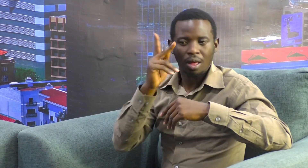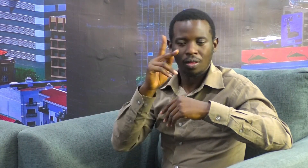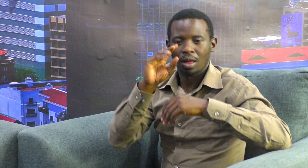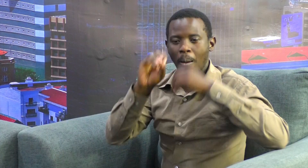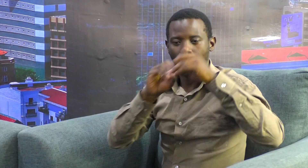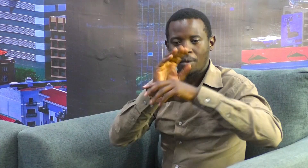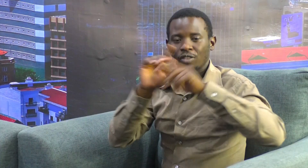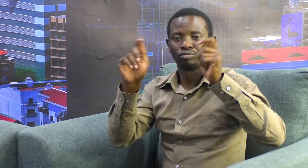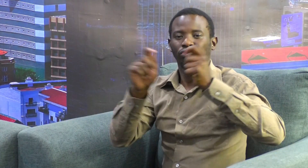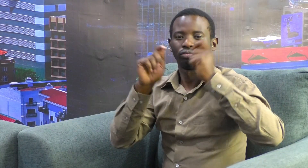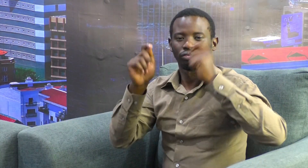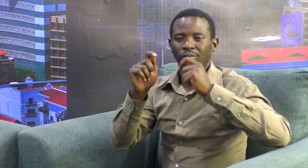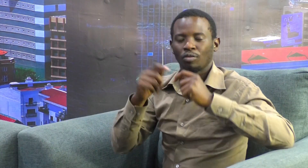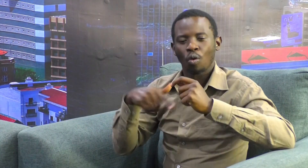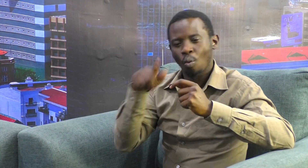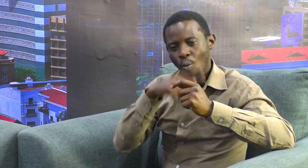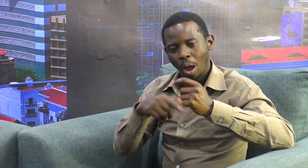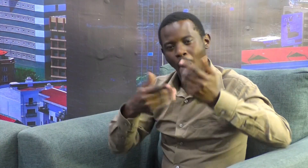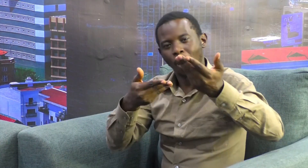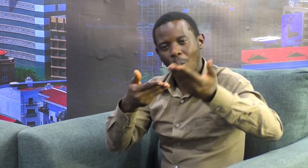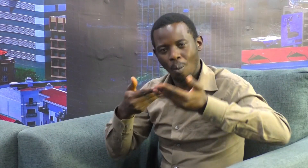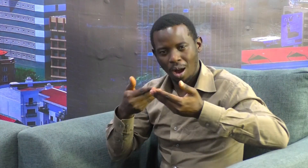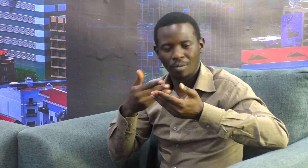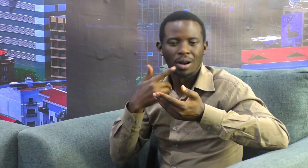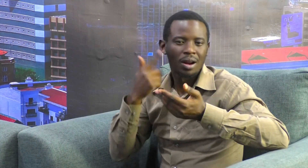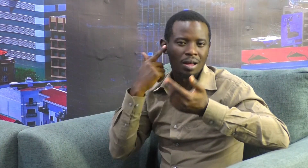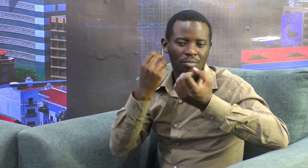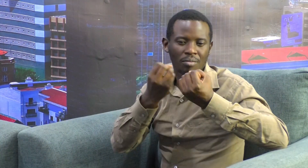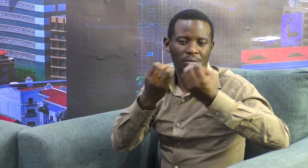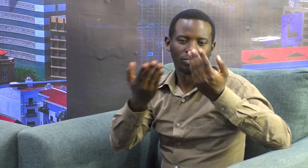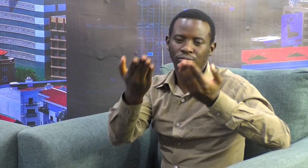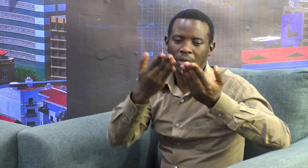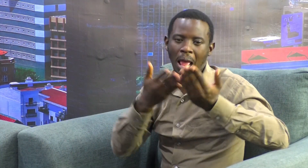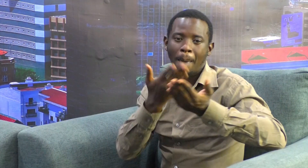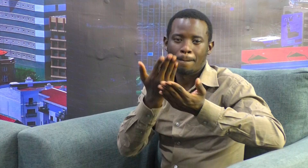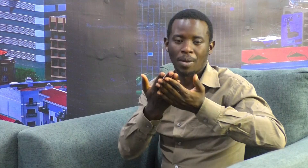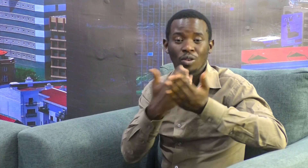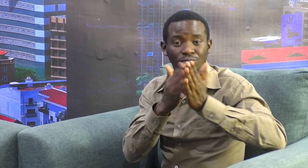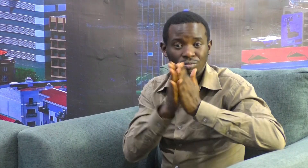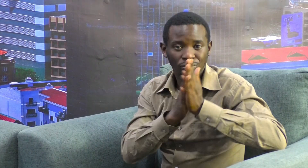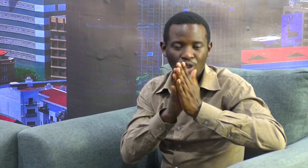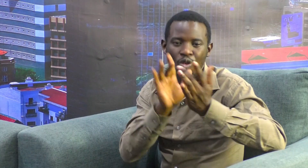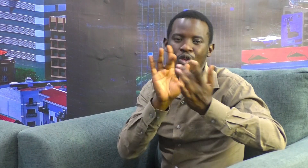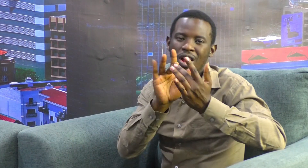December, we have Deaf Kenya Film Festival. We welcome you all, deaf people with disability. Just if you